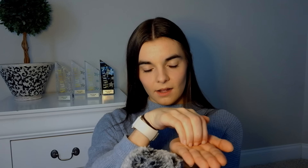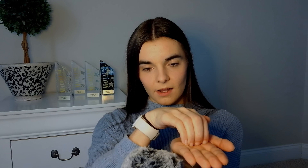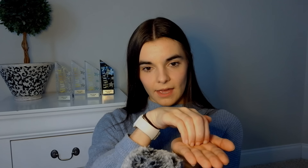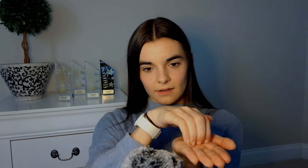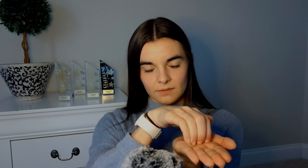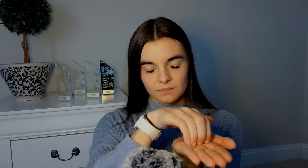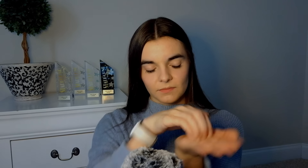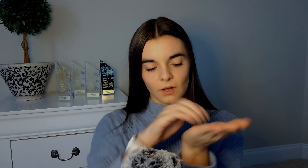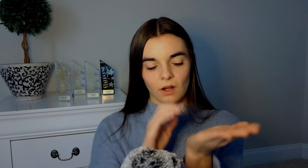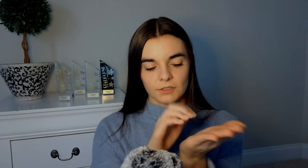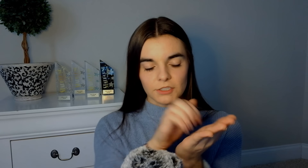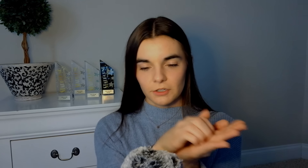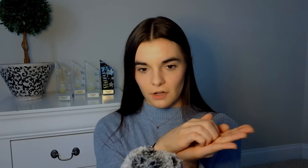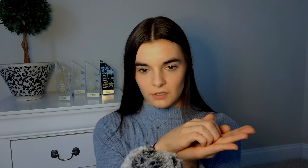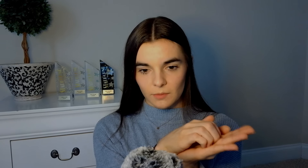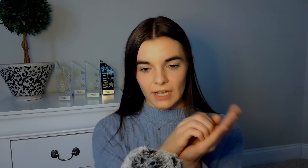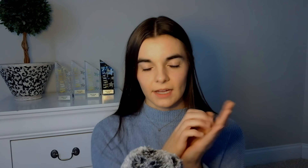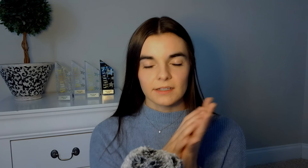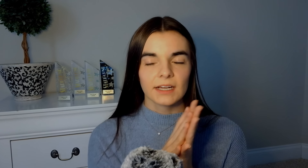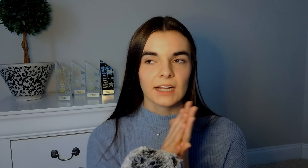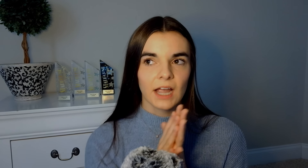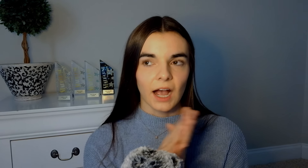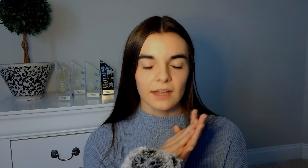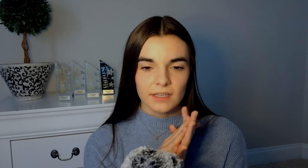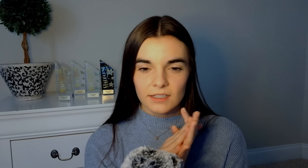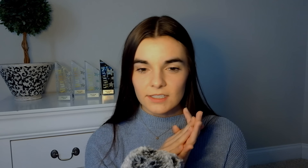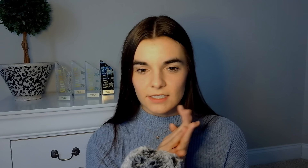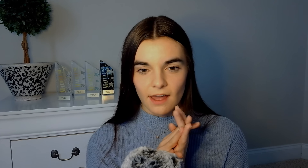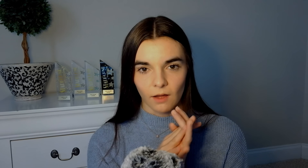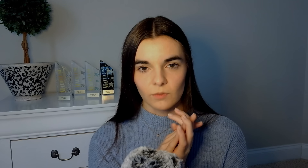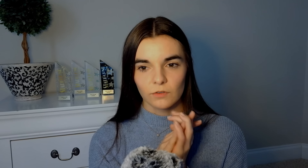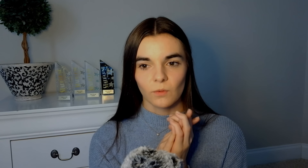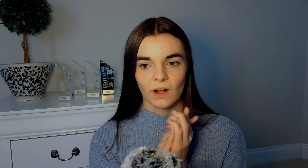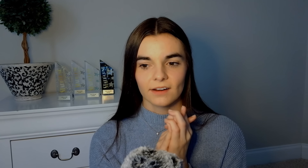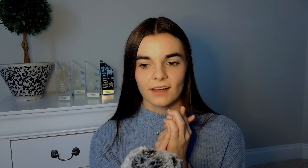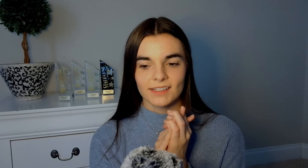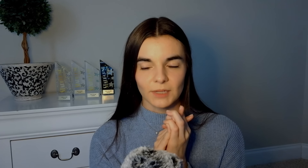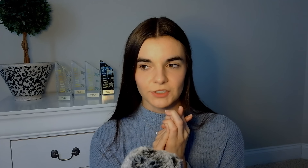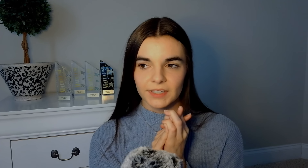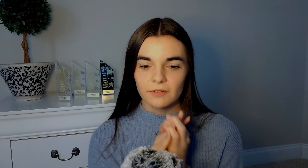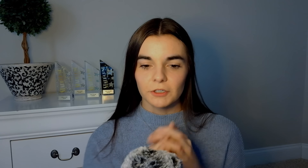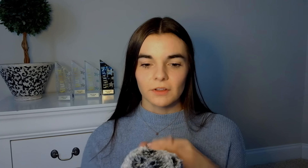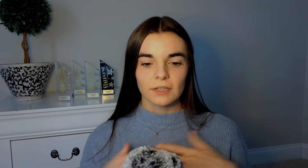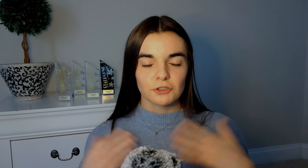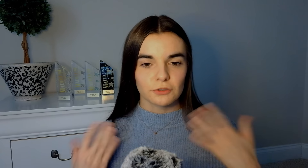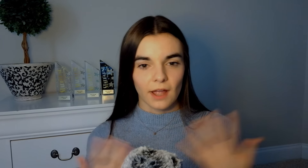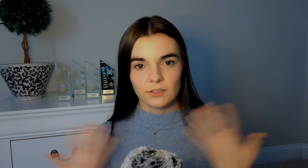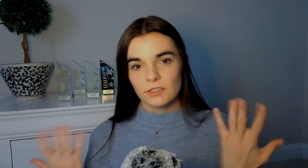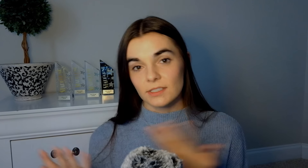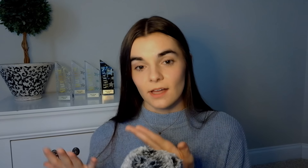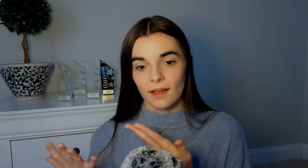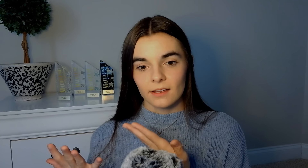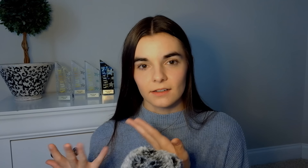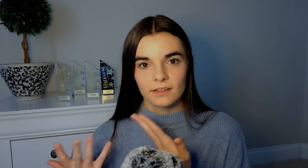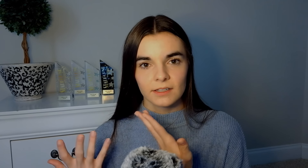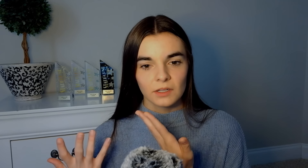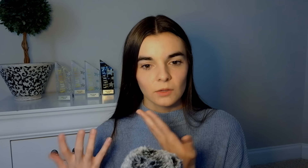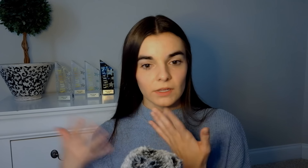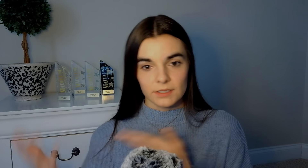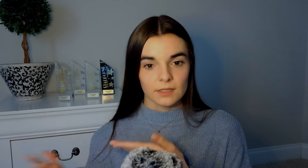again, onto your non-dominant hand. I think this is a helpful one, especially if you're like trying to sign with